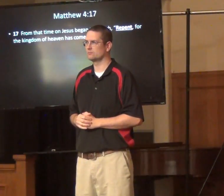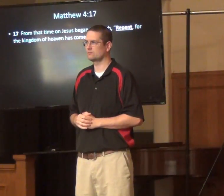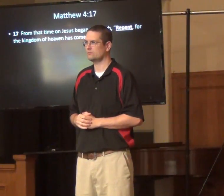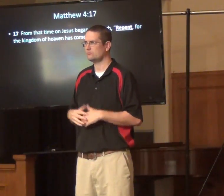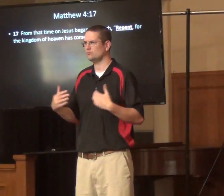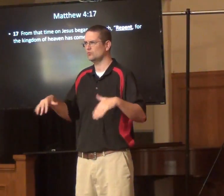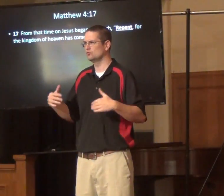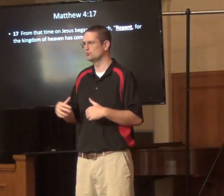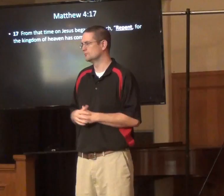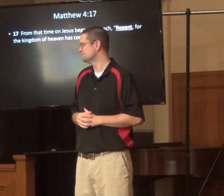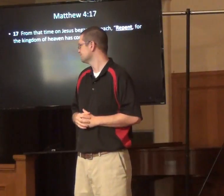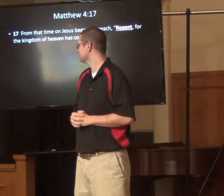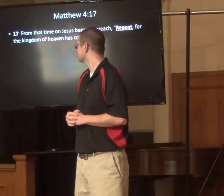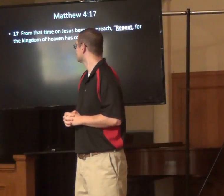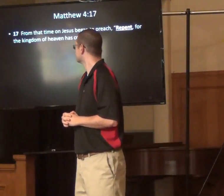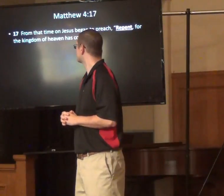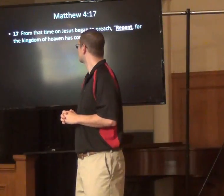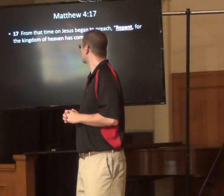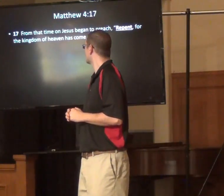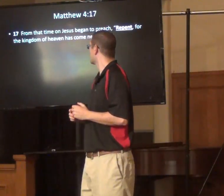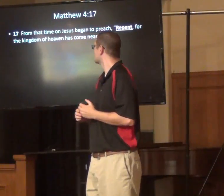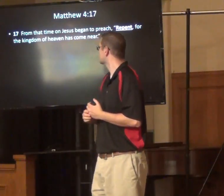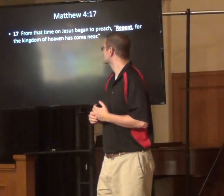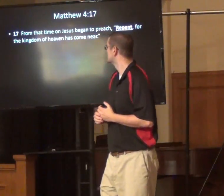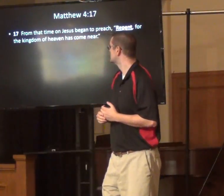else. Wow.